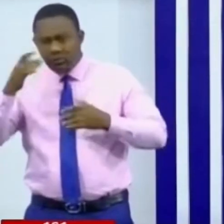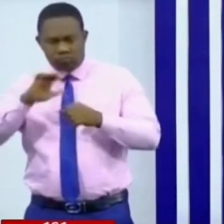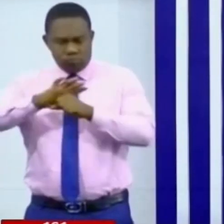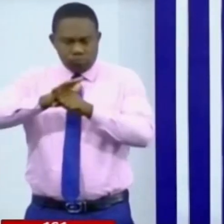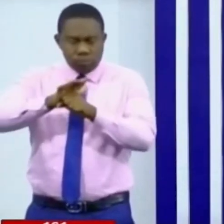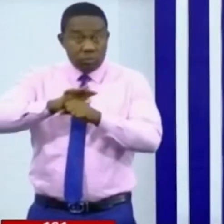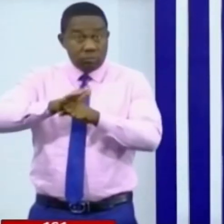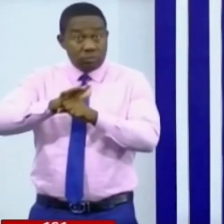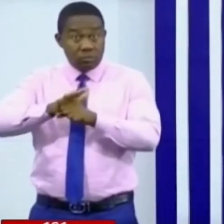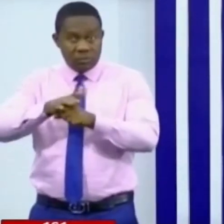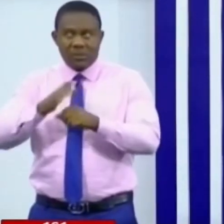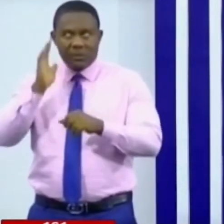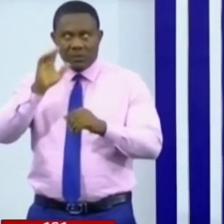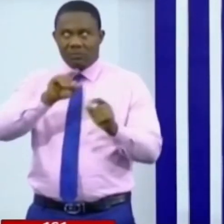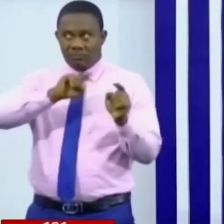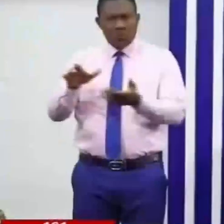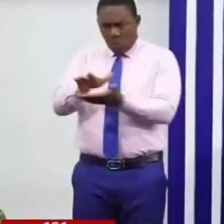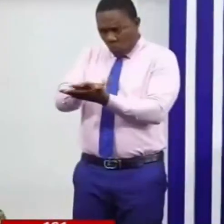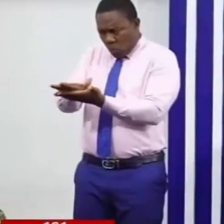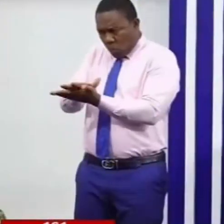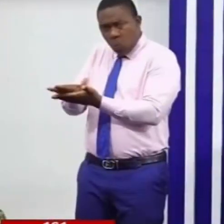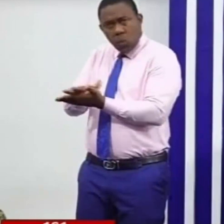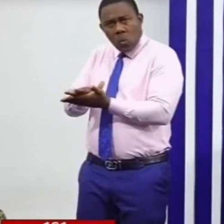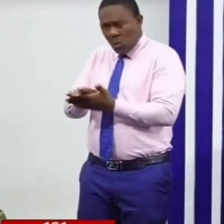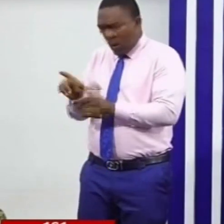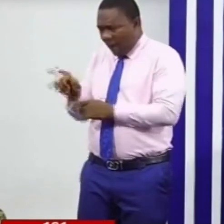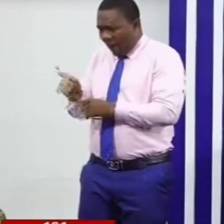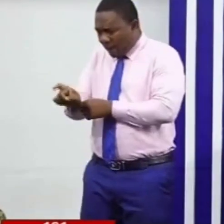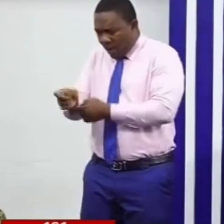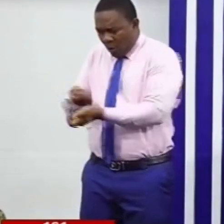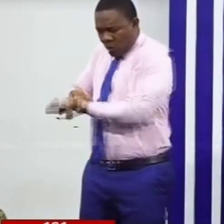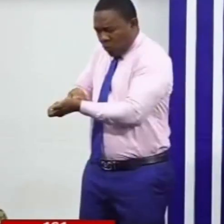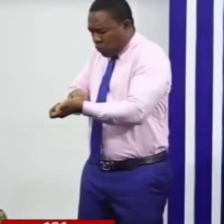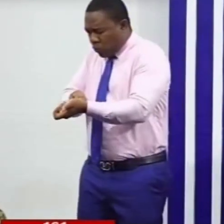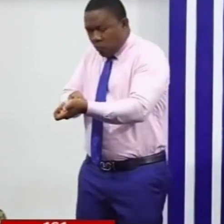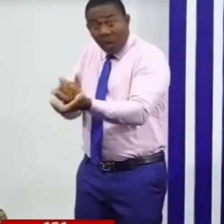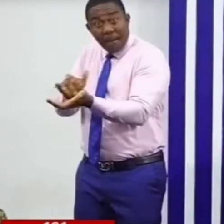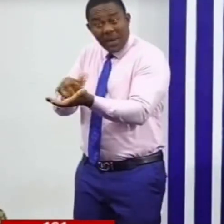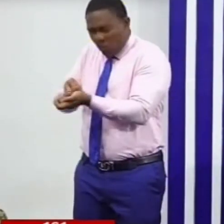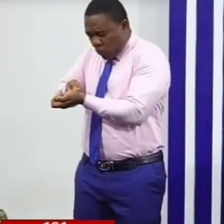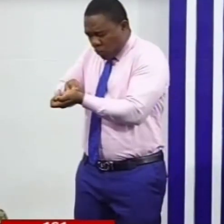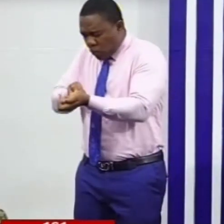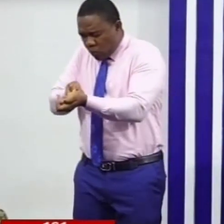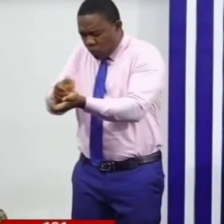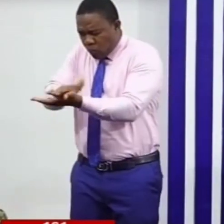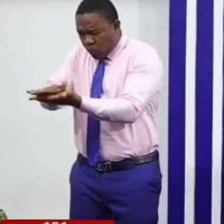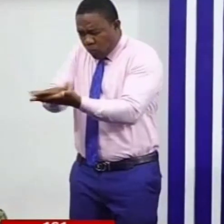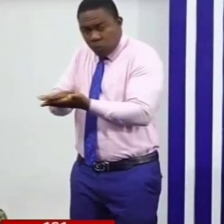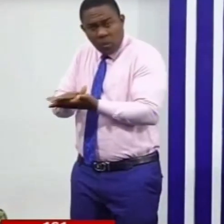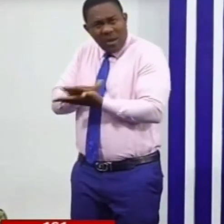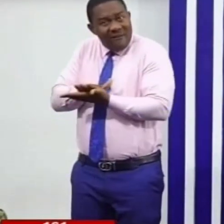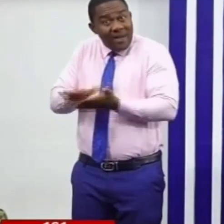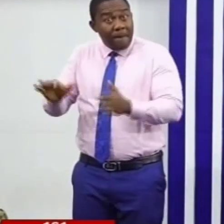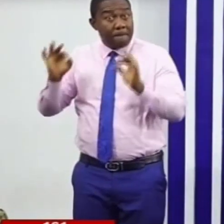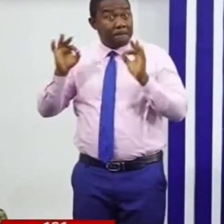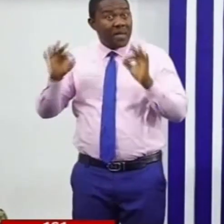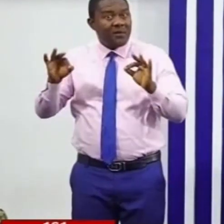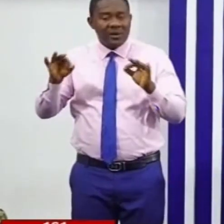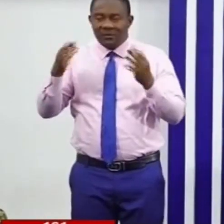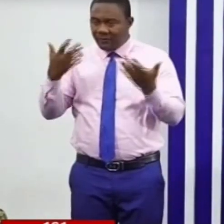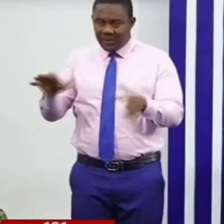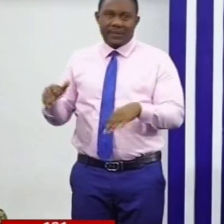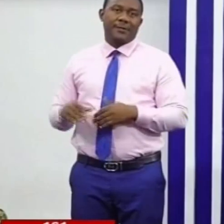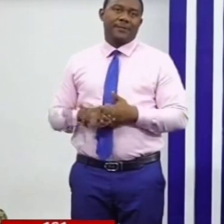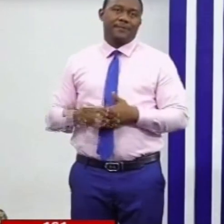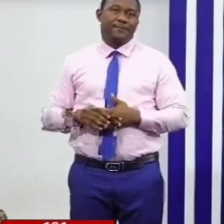are getting well. There was disinfection to be done before we hand over the facility to the owners.